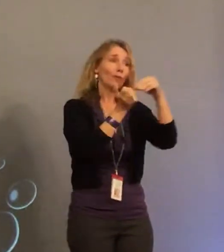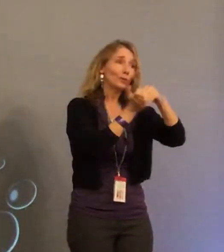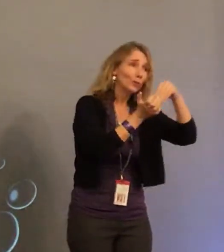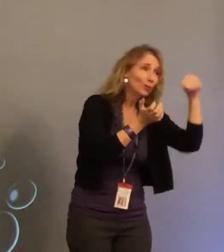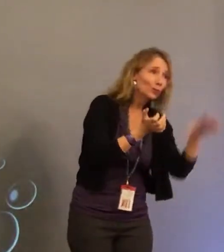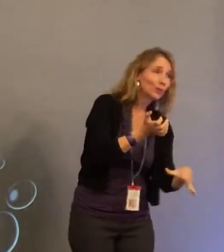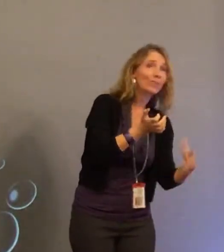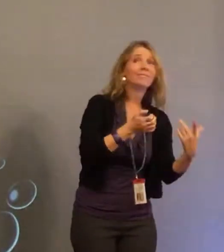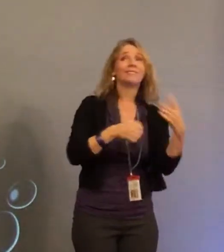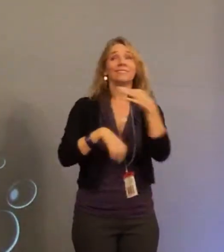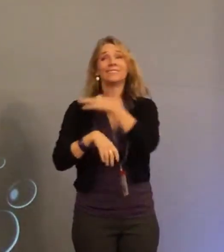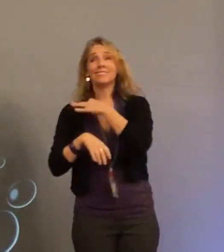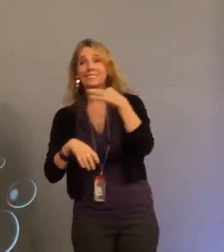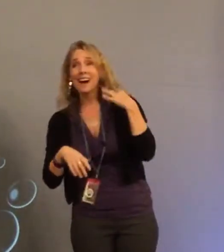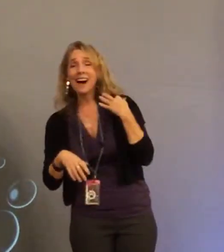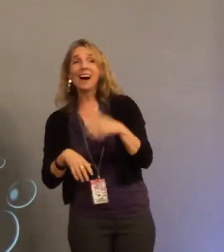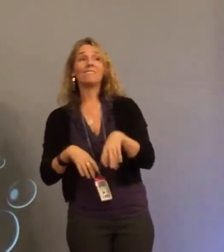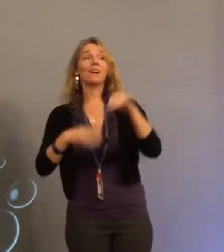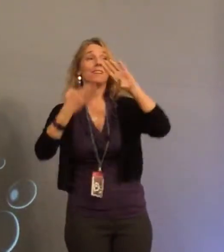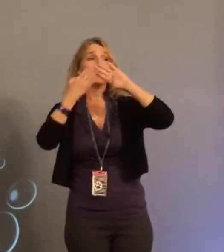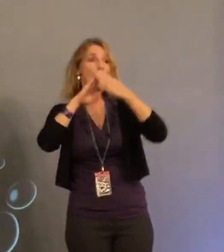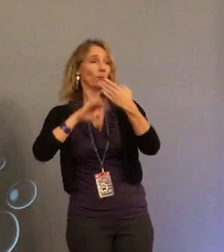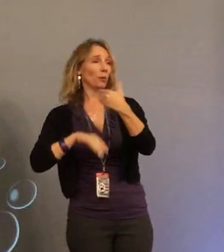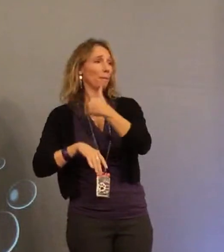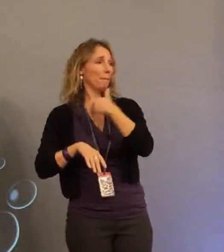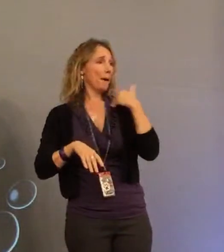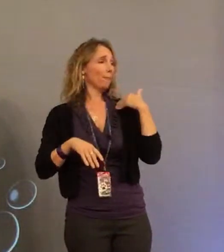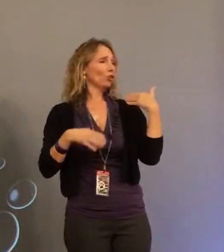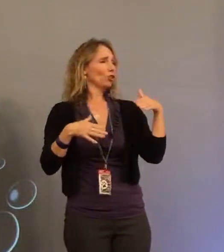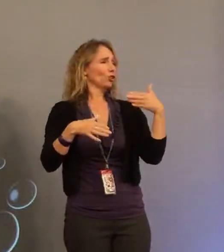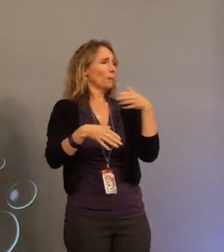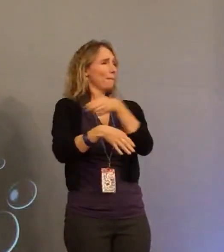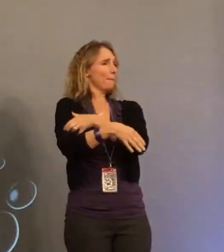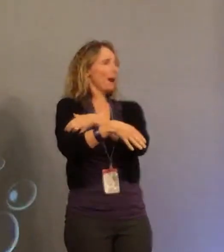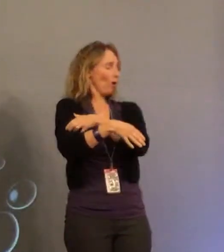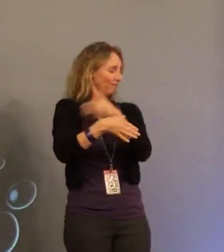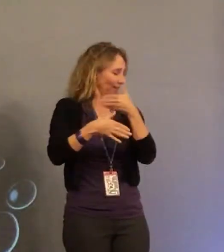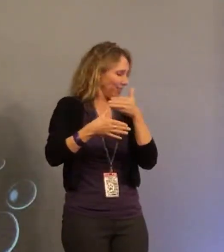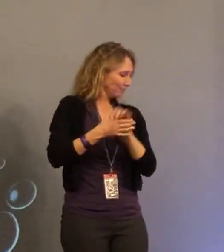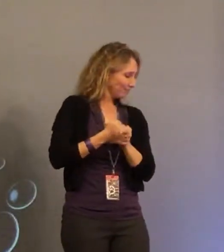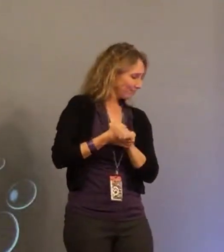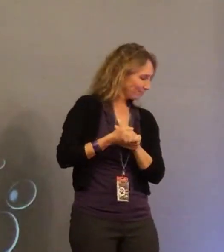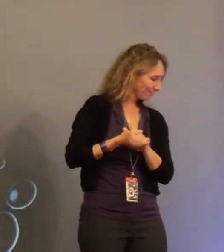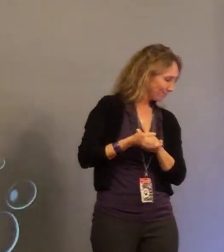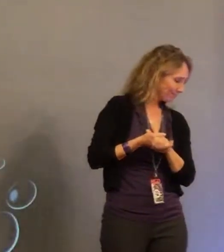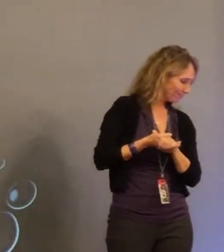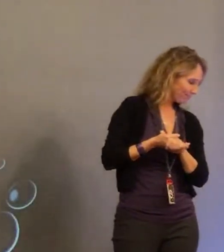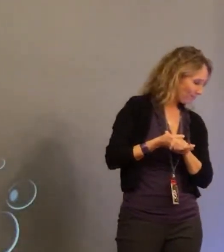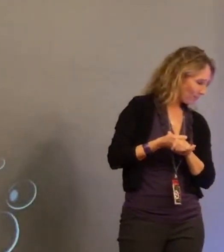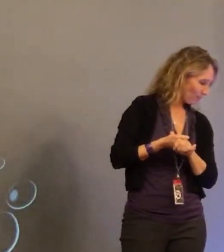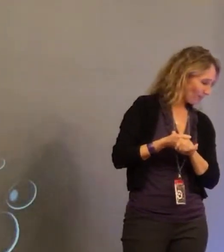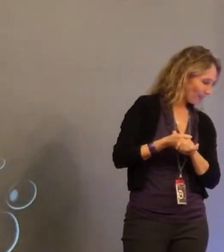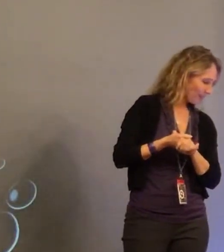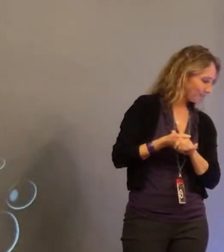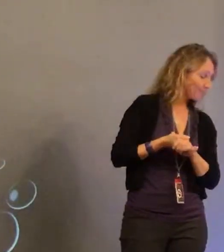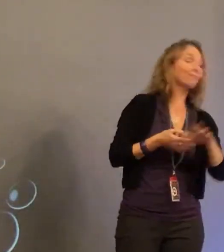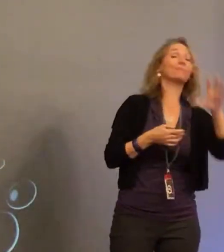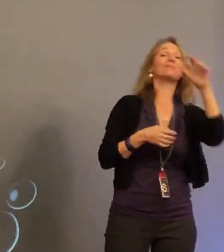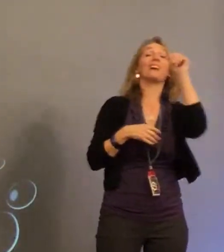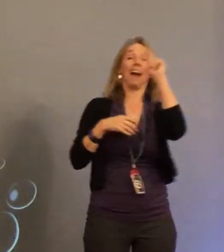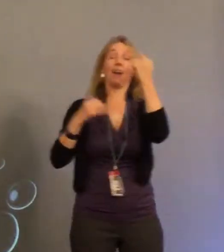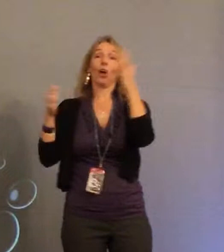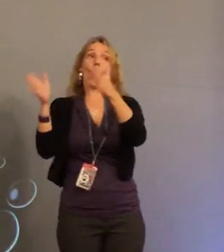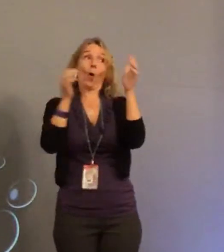relationship with each and every one of you, students, staff, and community members, which is pretty powerful.